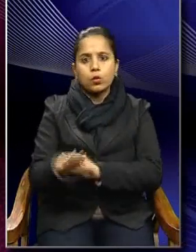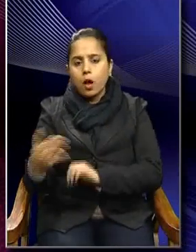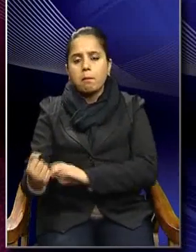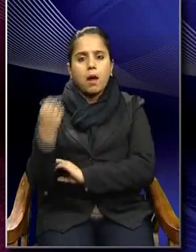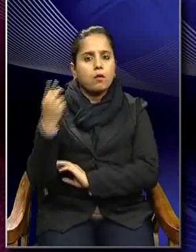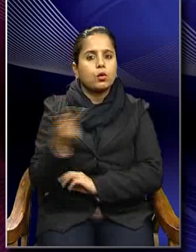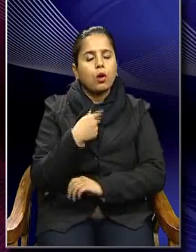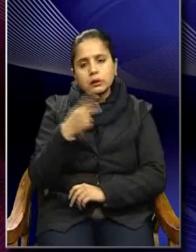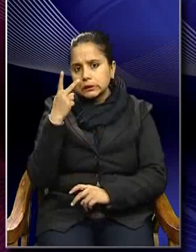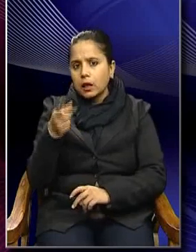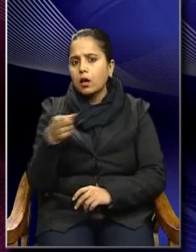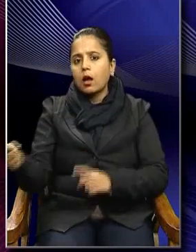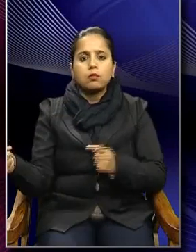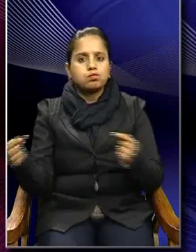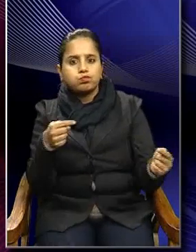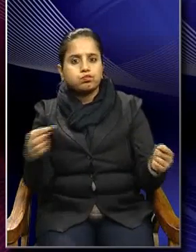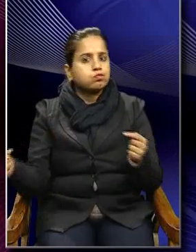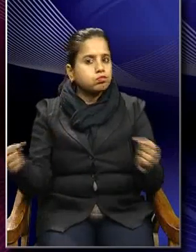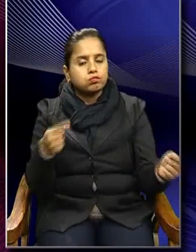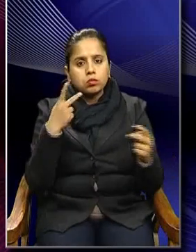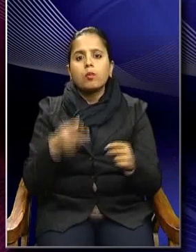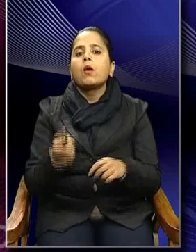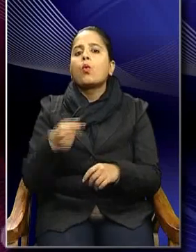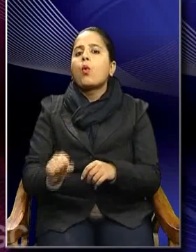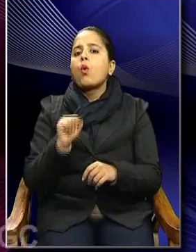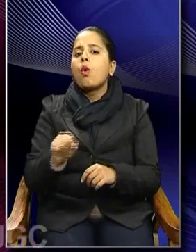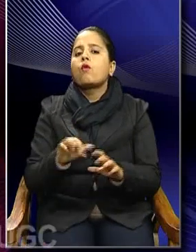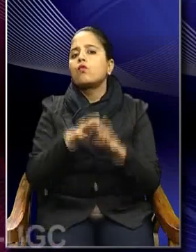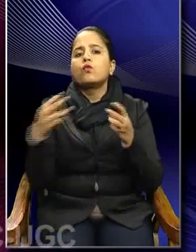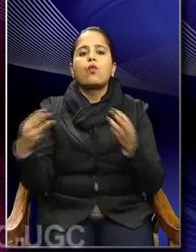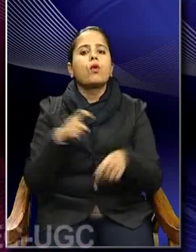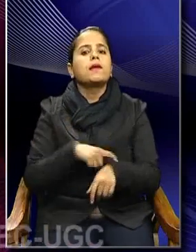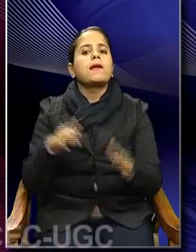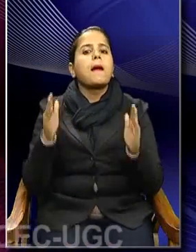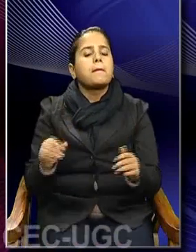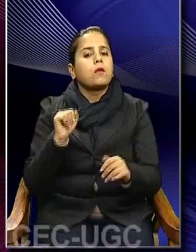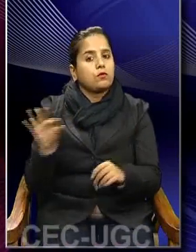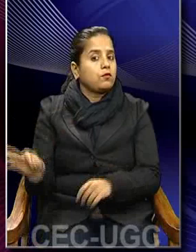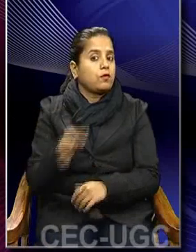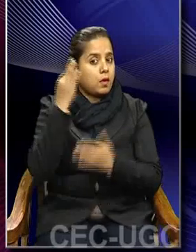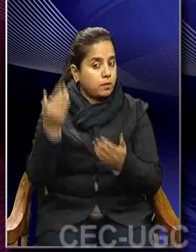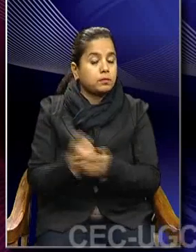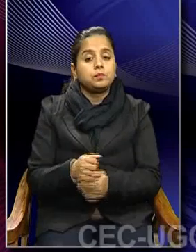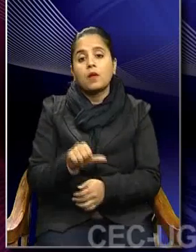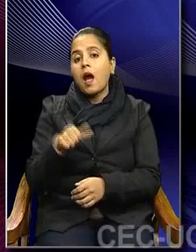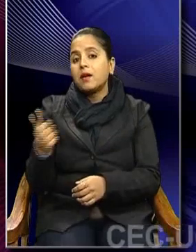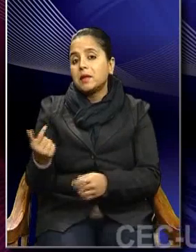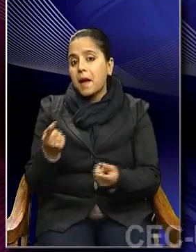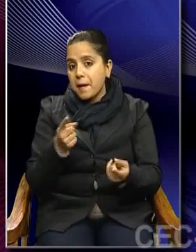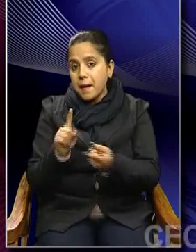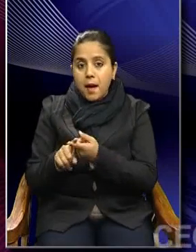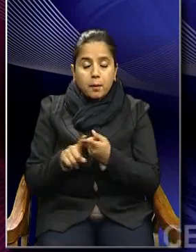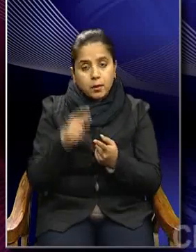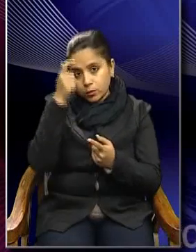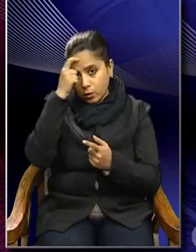to see during the interwar period in France. Another consequence